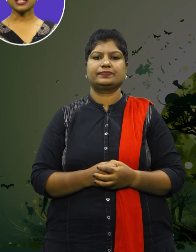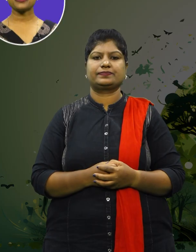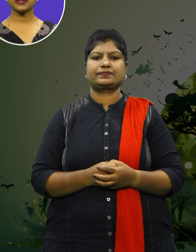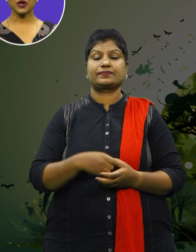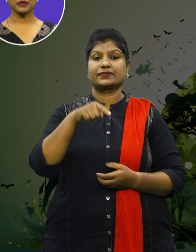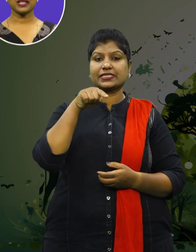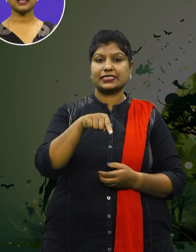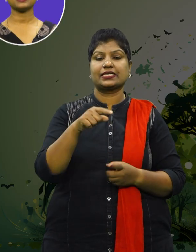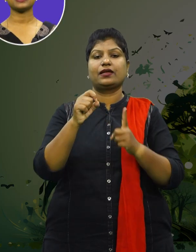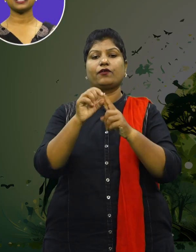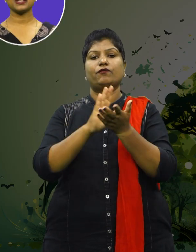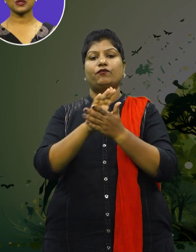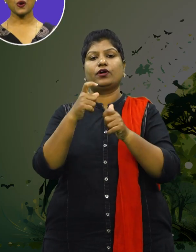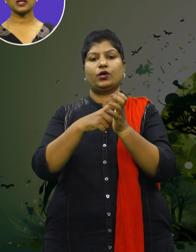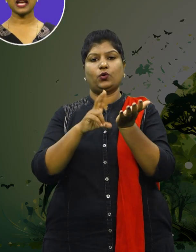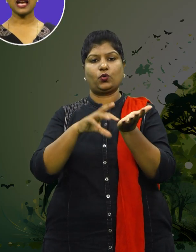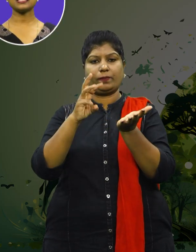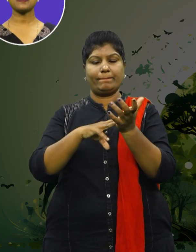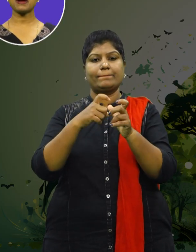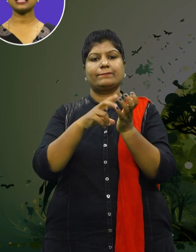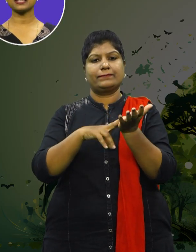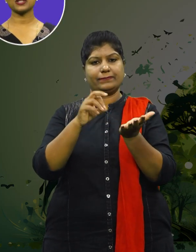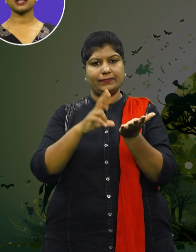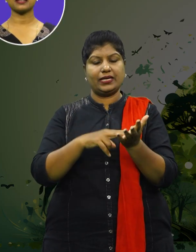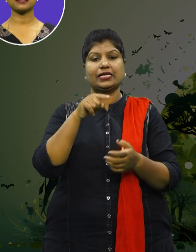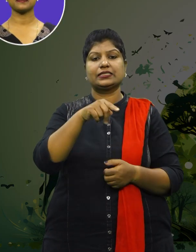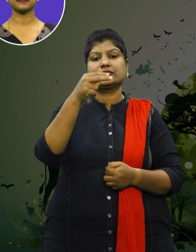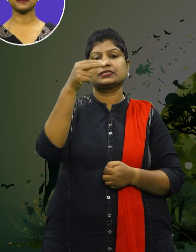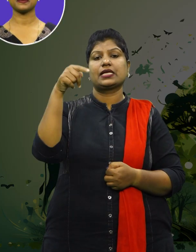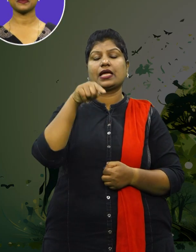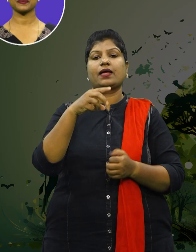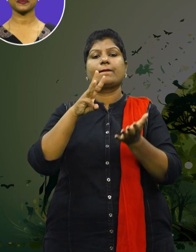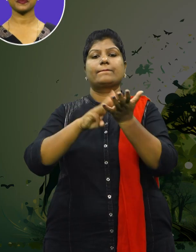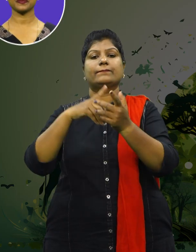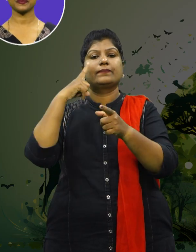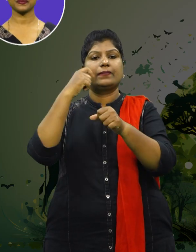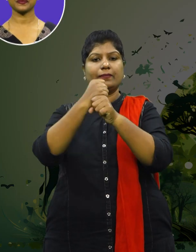And such phenomena is called as migration.